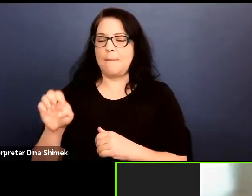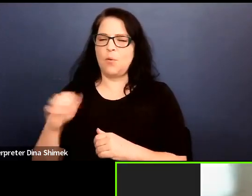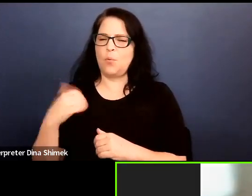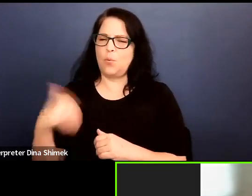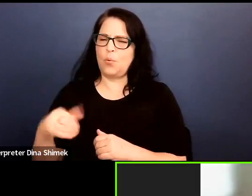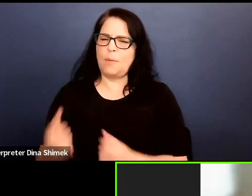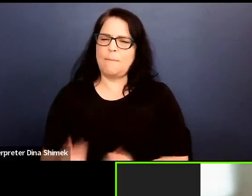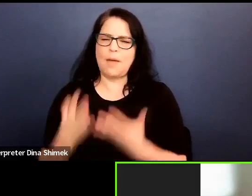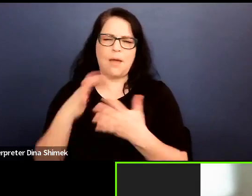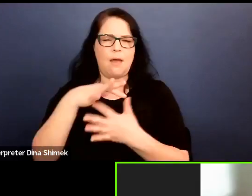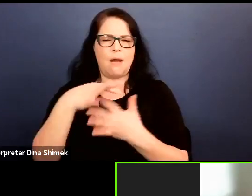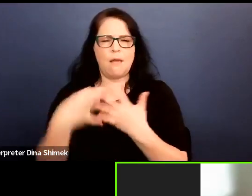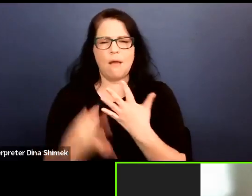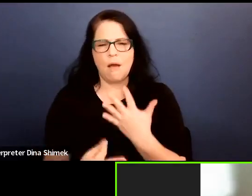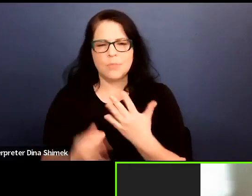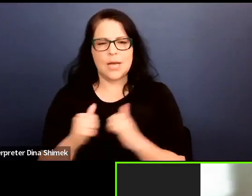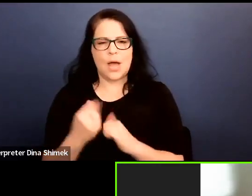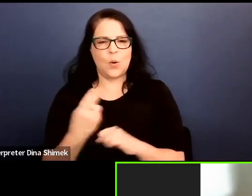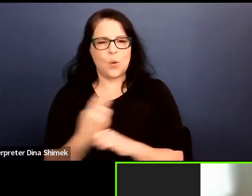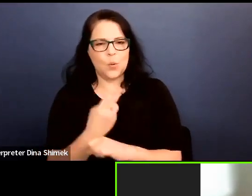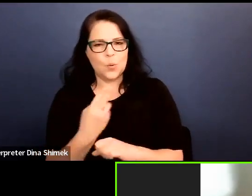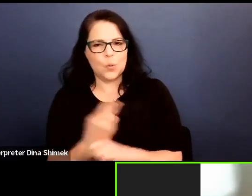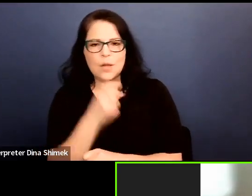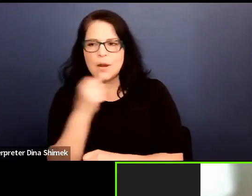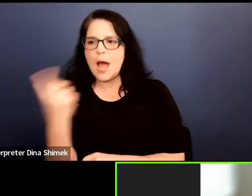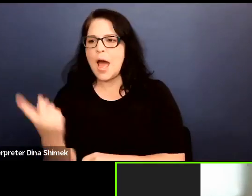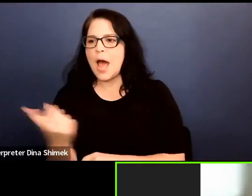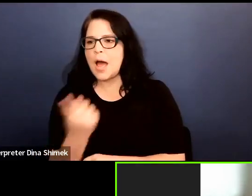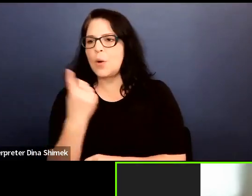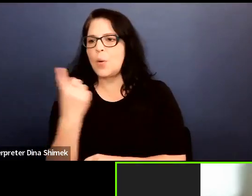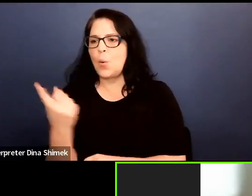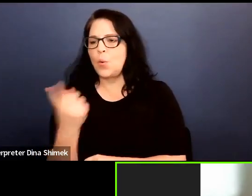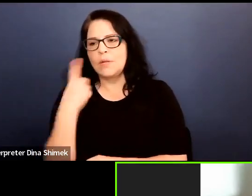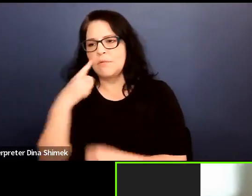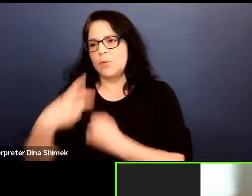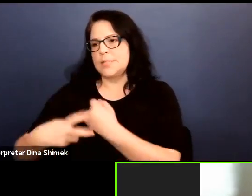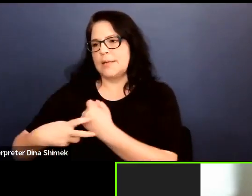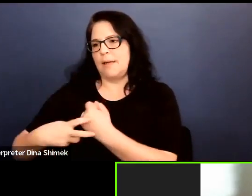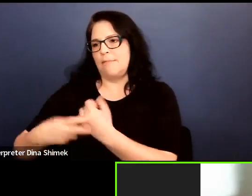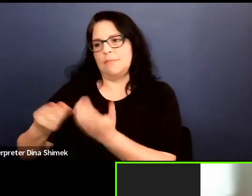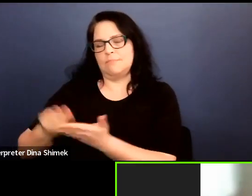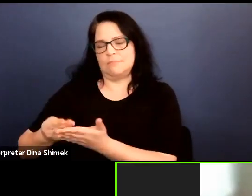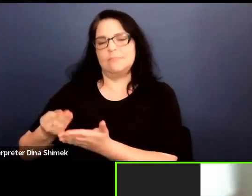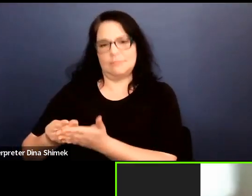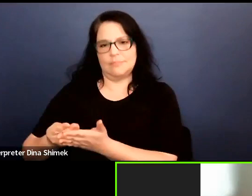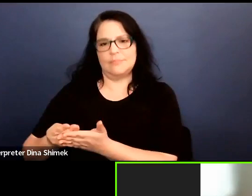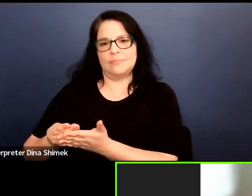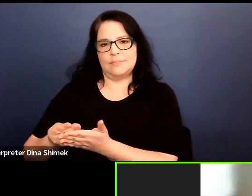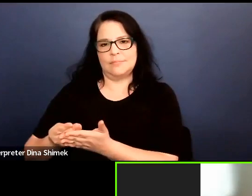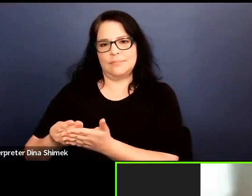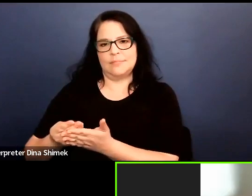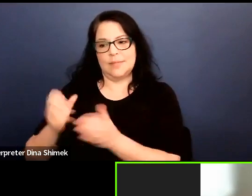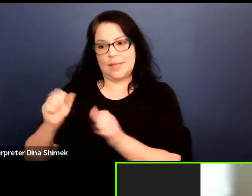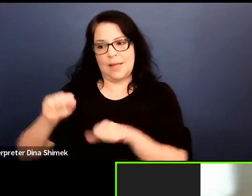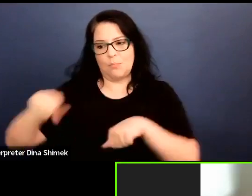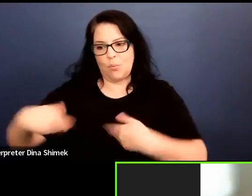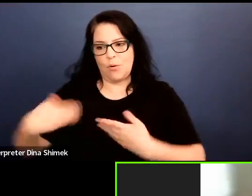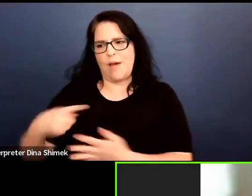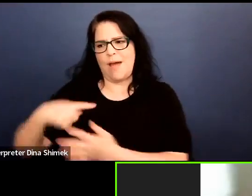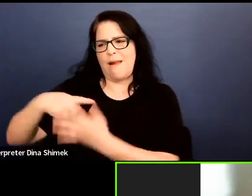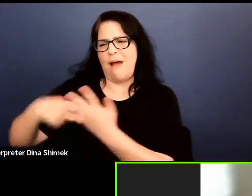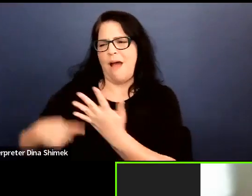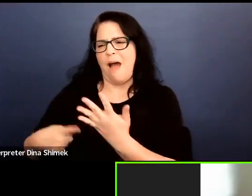you can do with it. I feel like it's more than just a savings account. Like, it gives you opportunities that we didn't